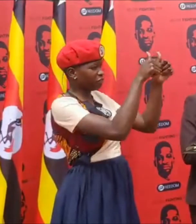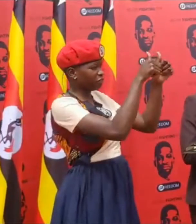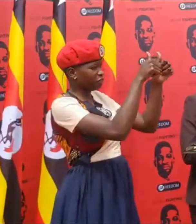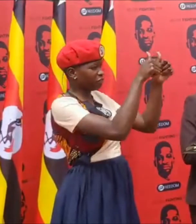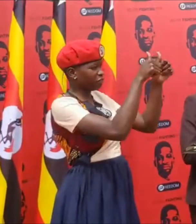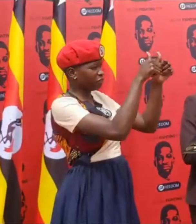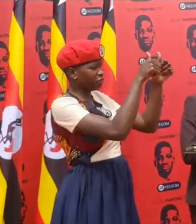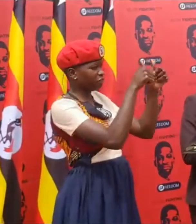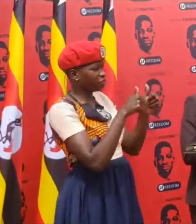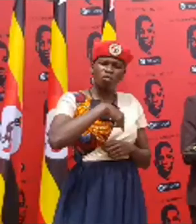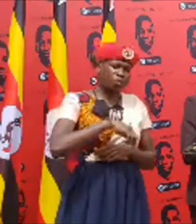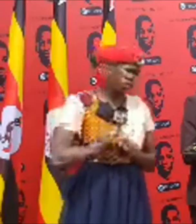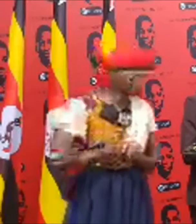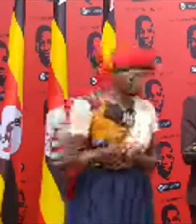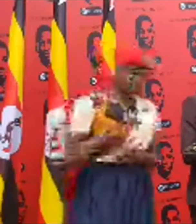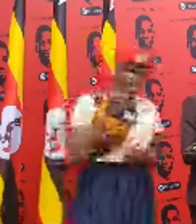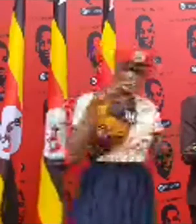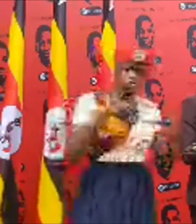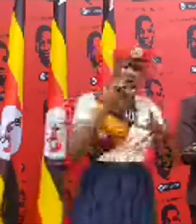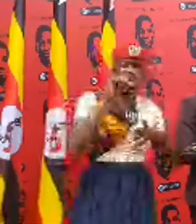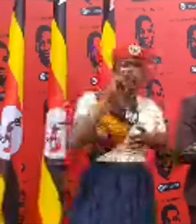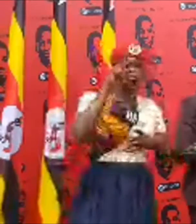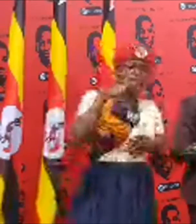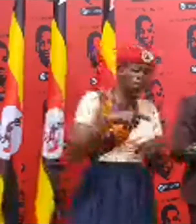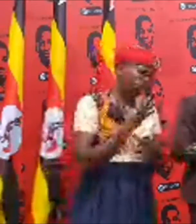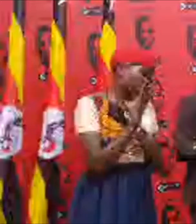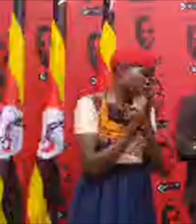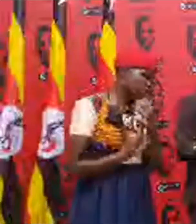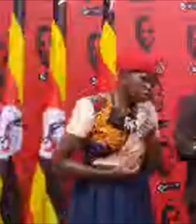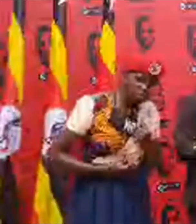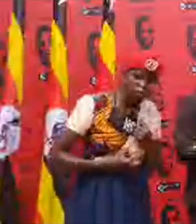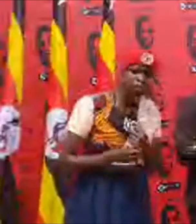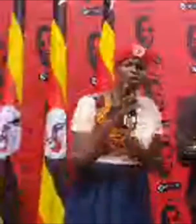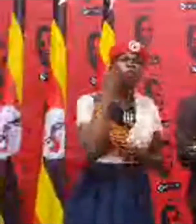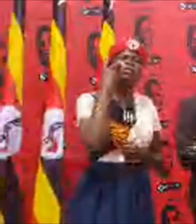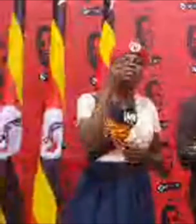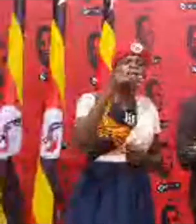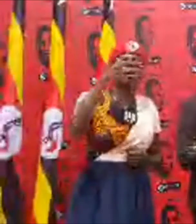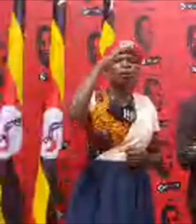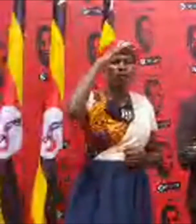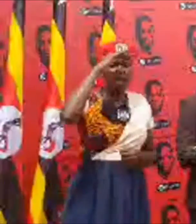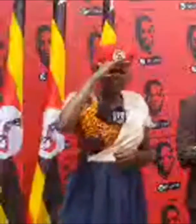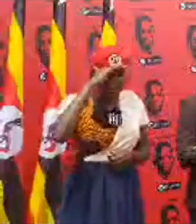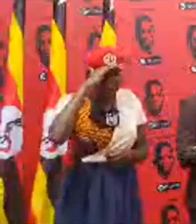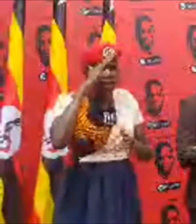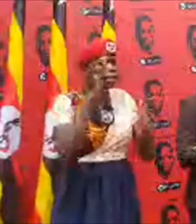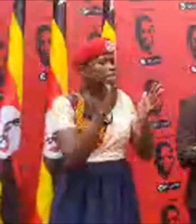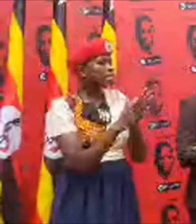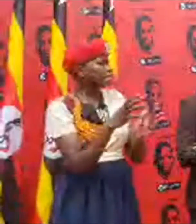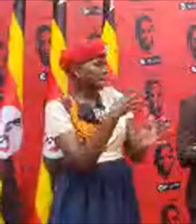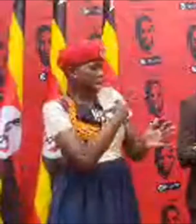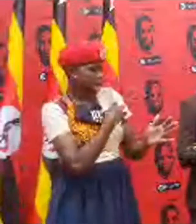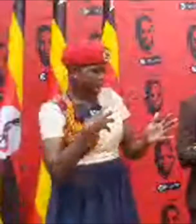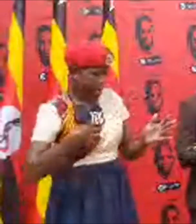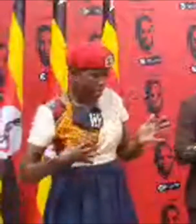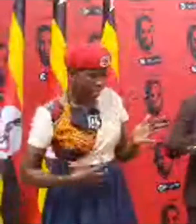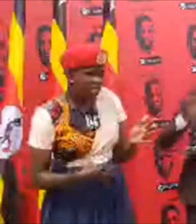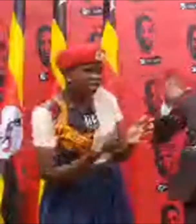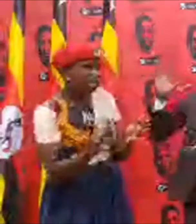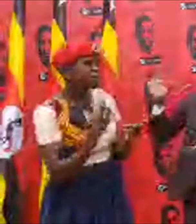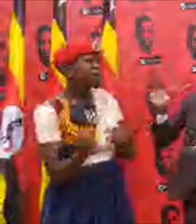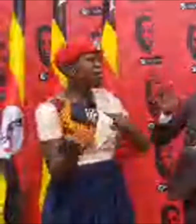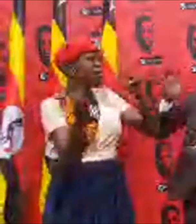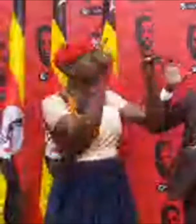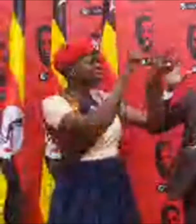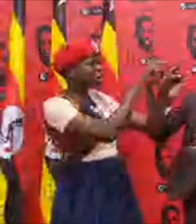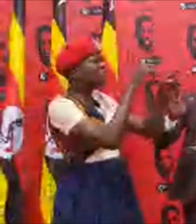okwemulugunya. Tuzze tulaba poliisi n'amagye nga bawonula ebifaananyi bya Honorable Kyagulanyi, babijje mu